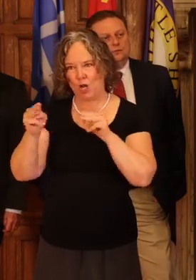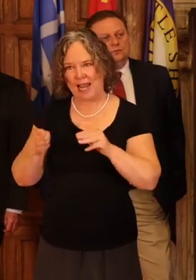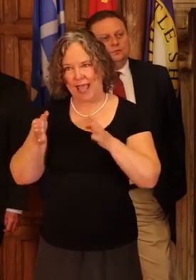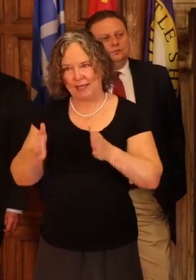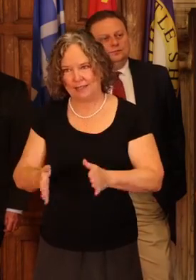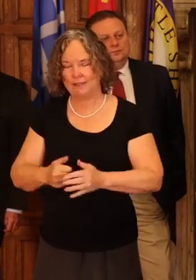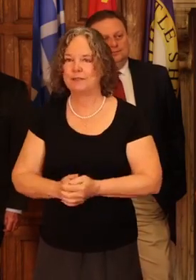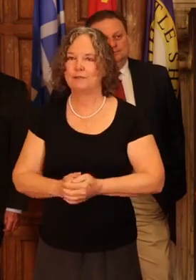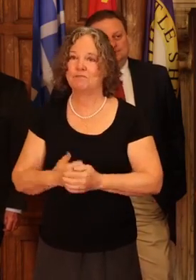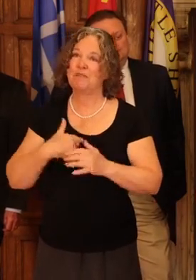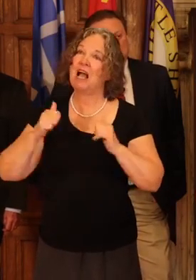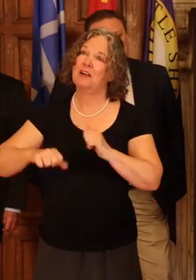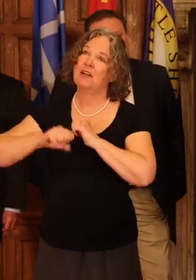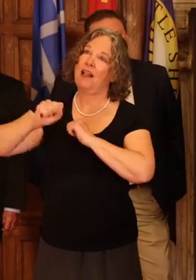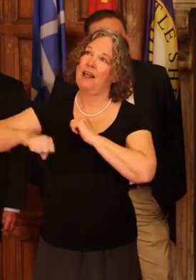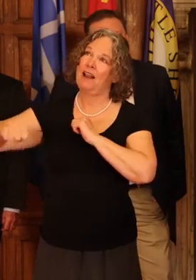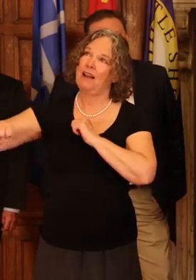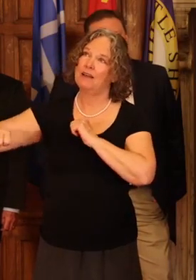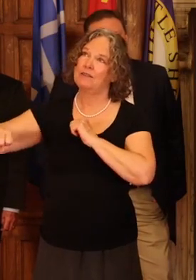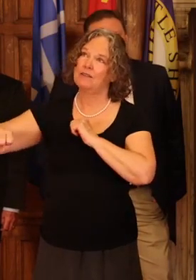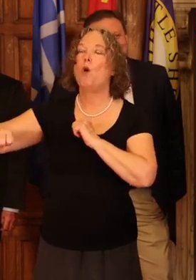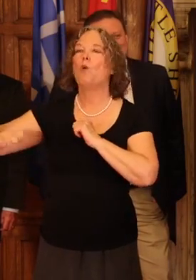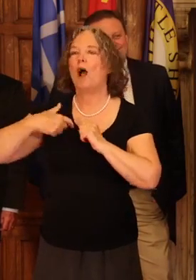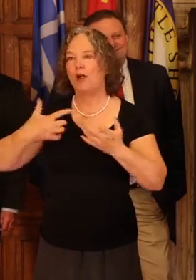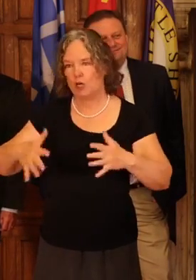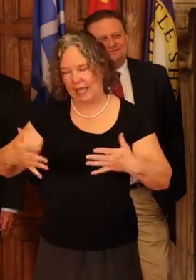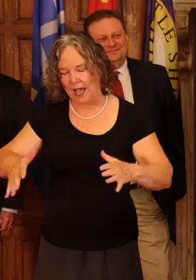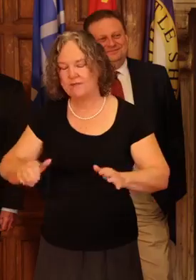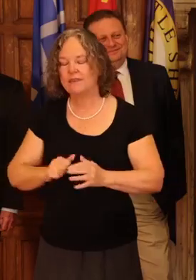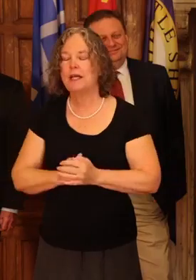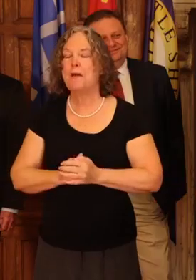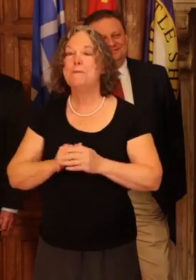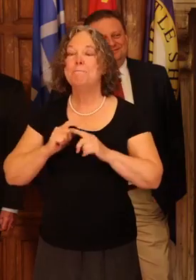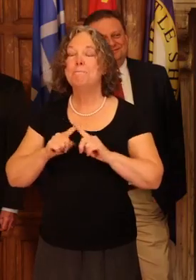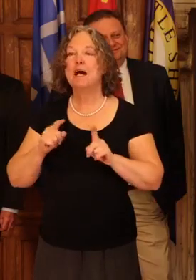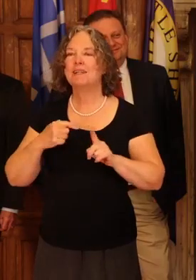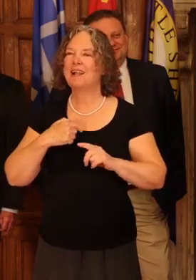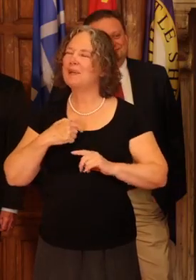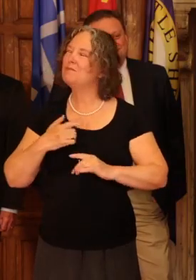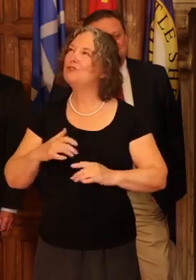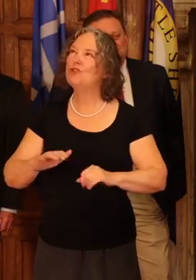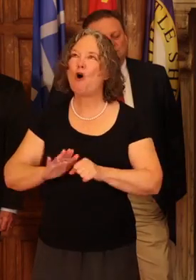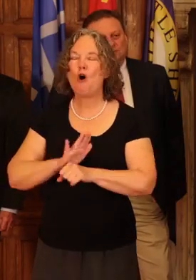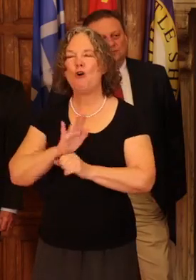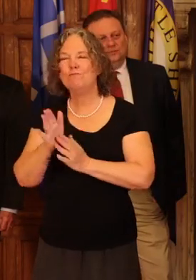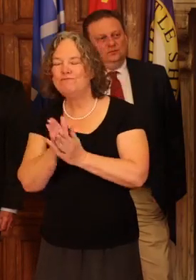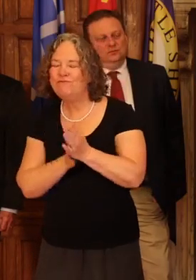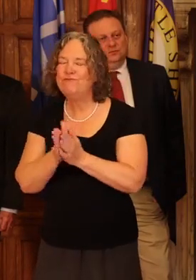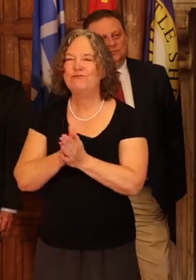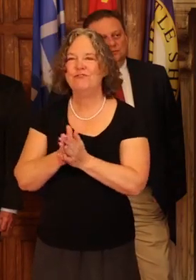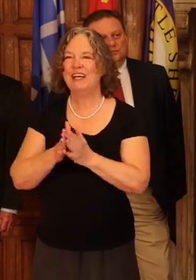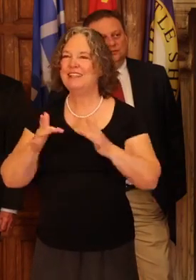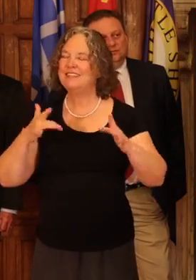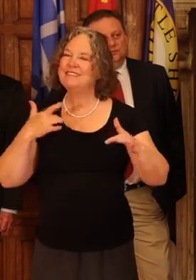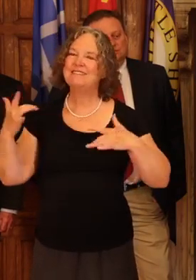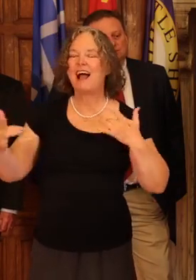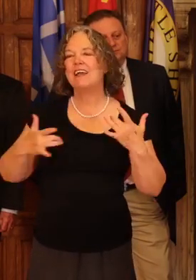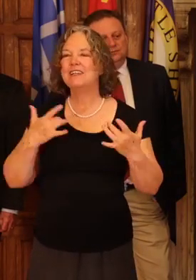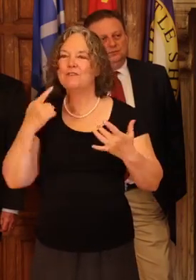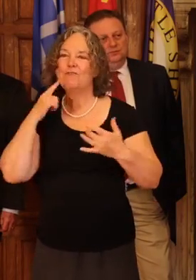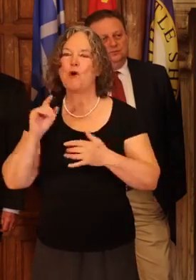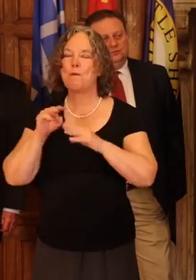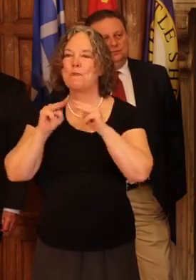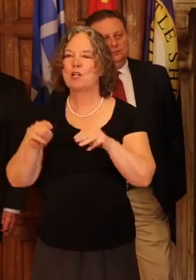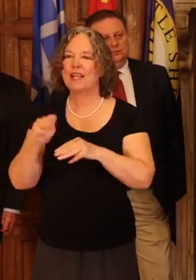go on, and I probably already have, but I'm filled with enthusiasm for Montana's